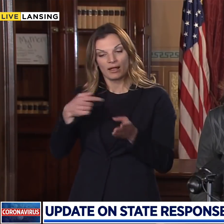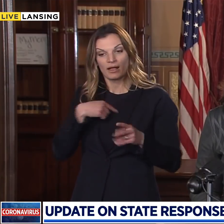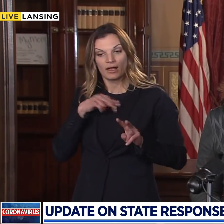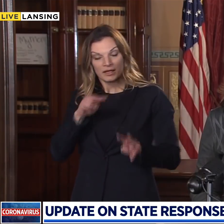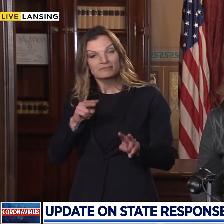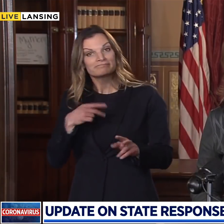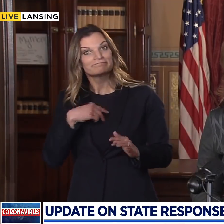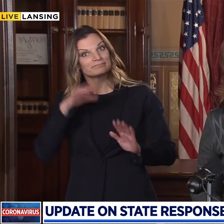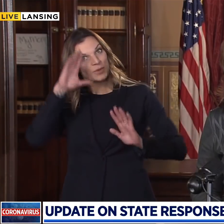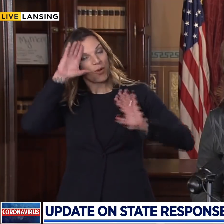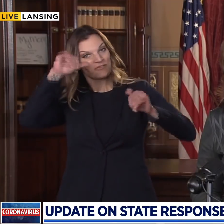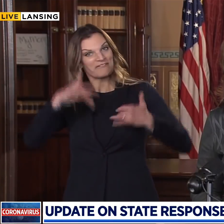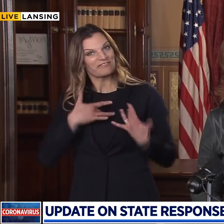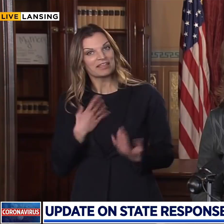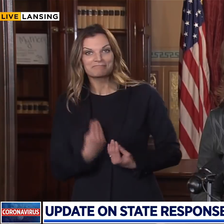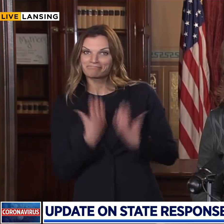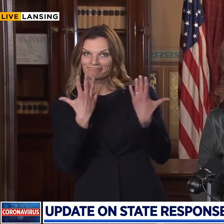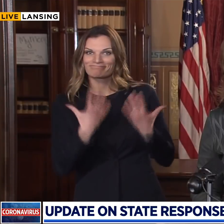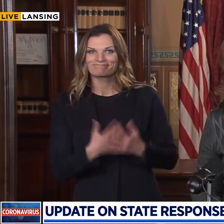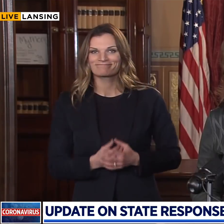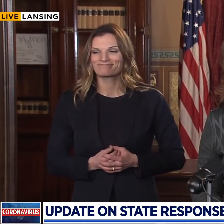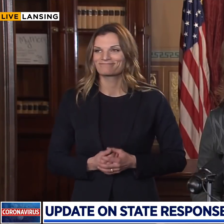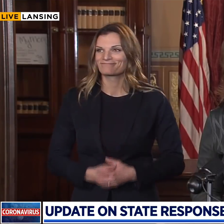I'm encouraged.